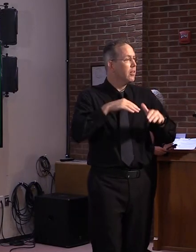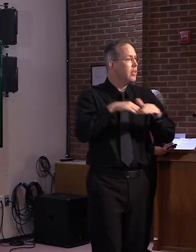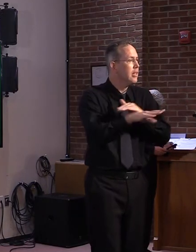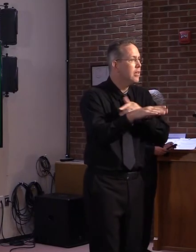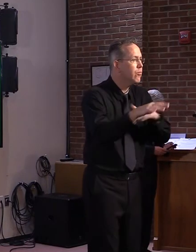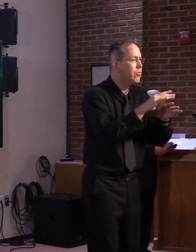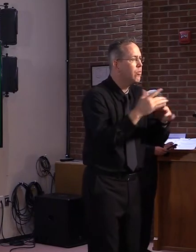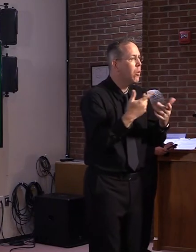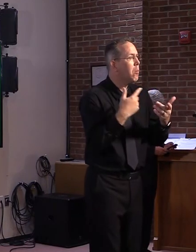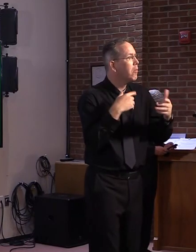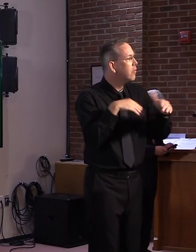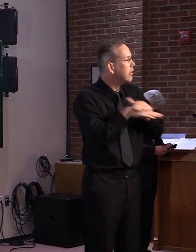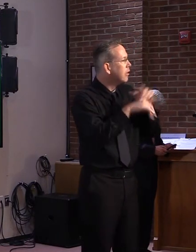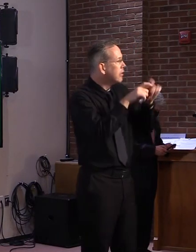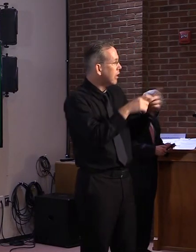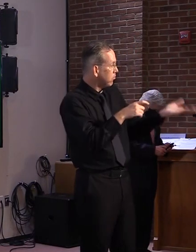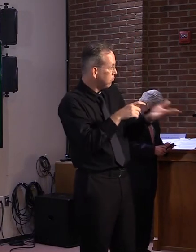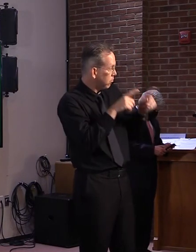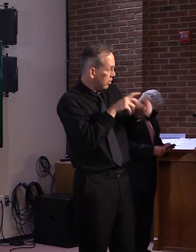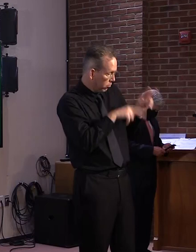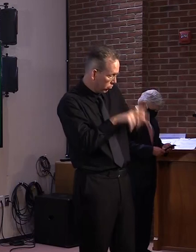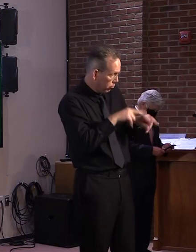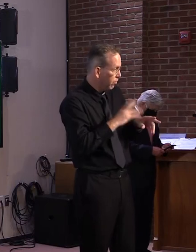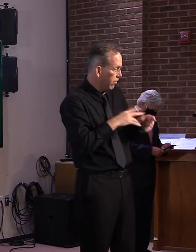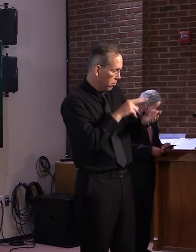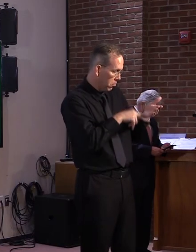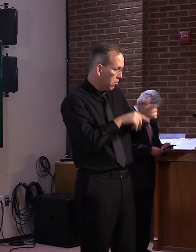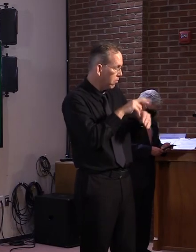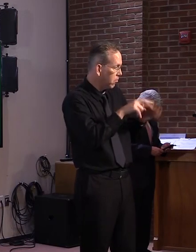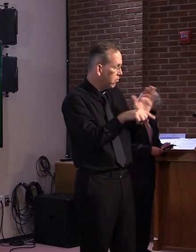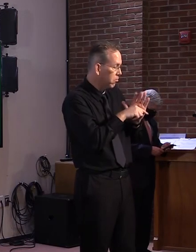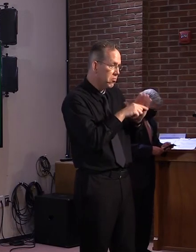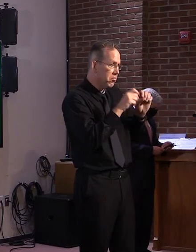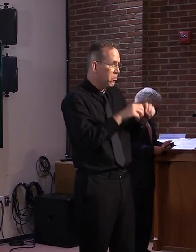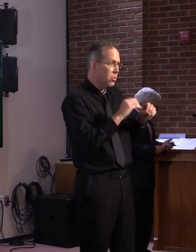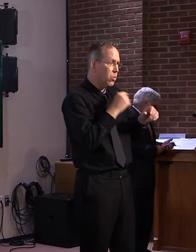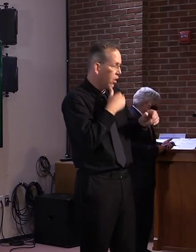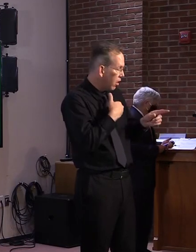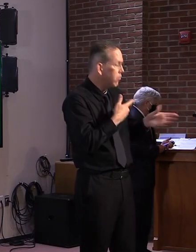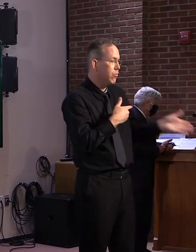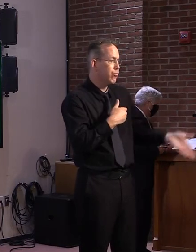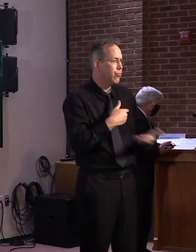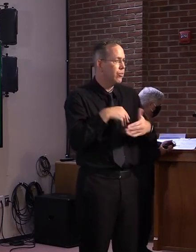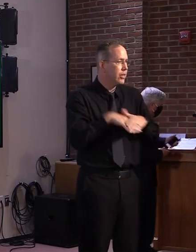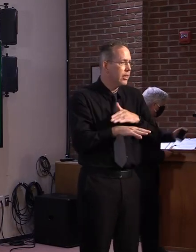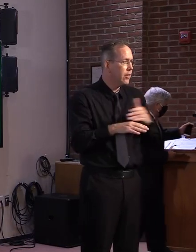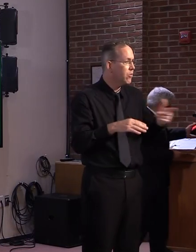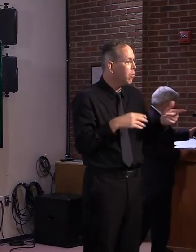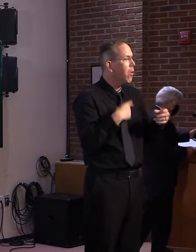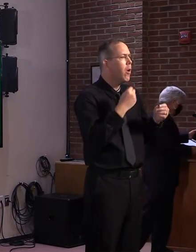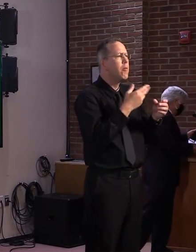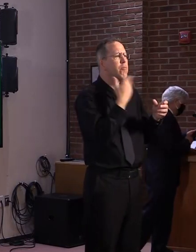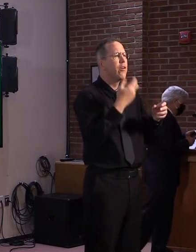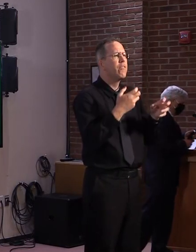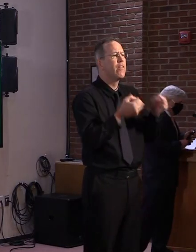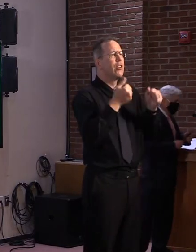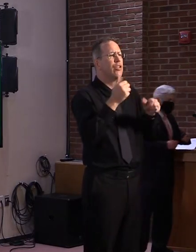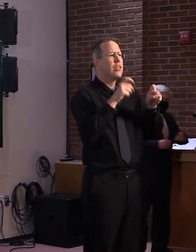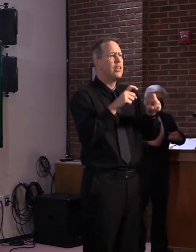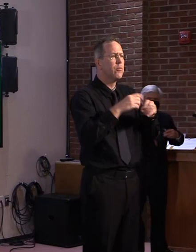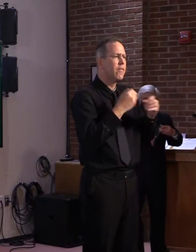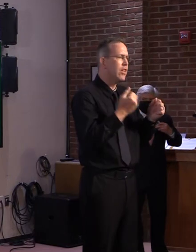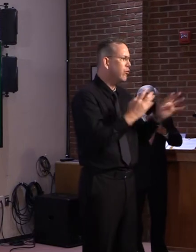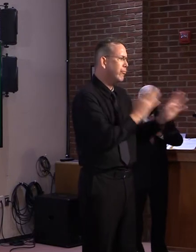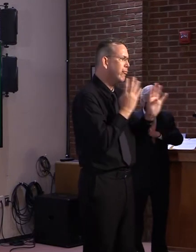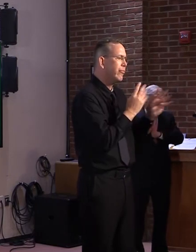to know to be more comfortable being in that setting with you. So, you know, I would hope we actually don't get to that point, because with